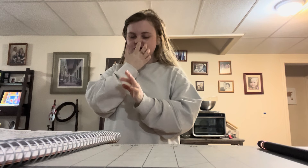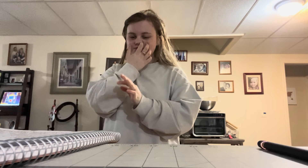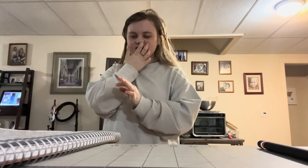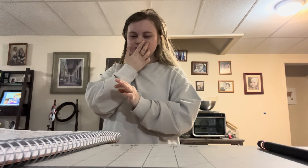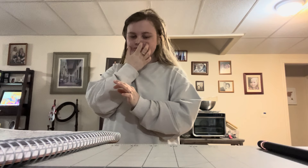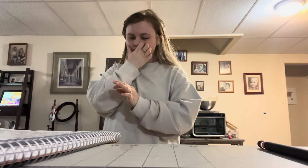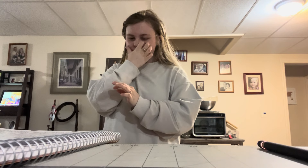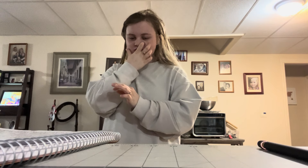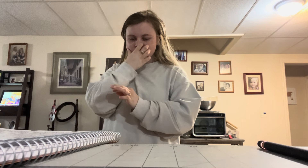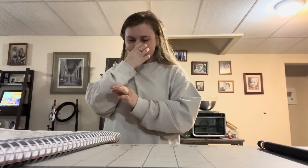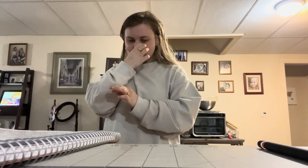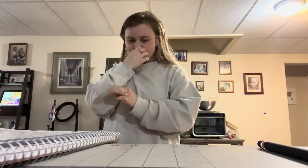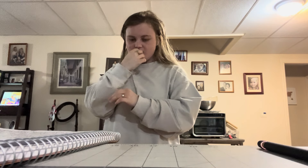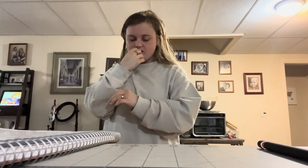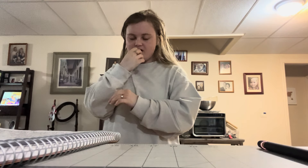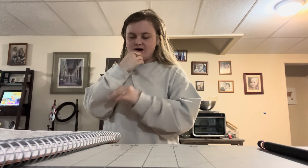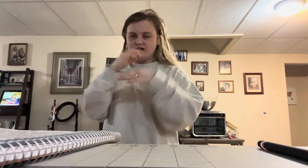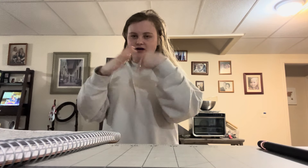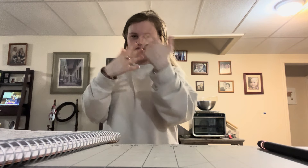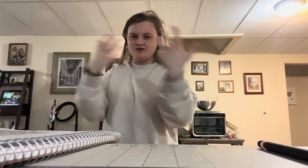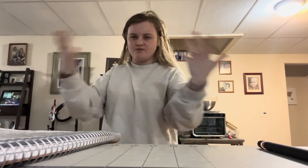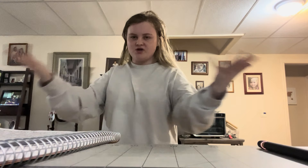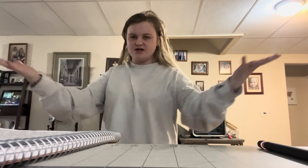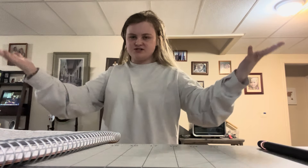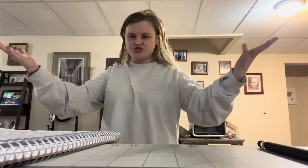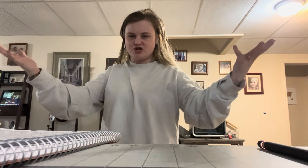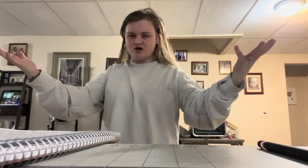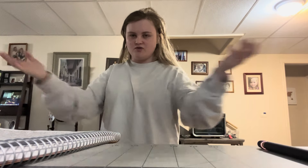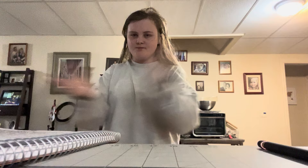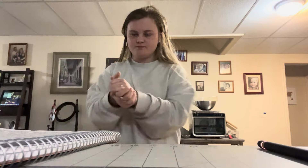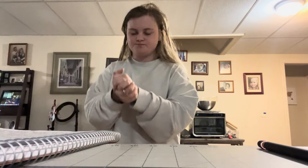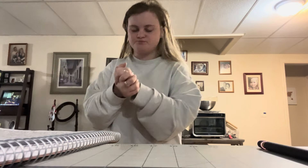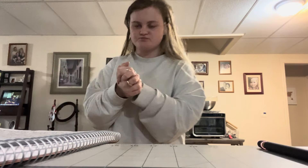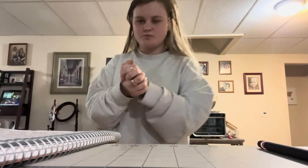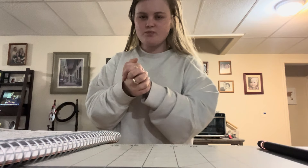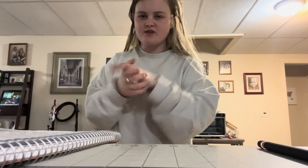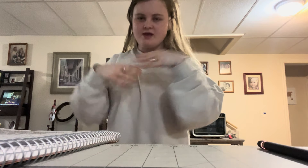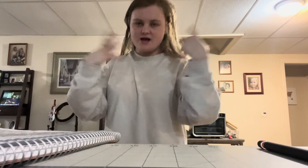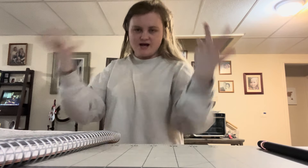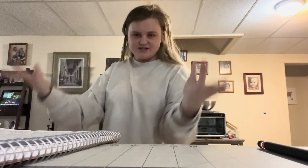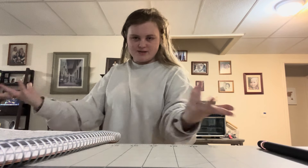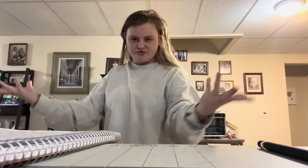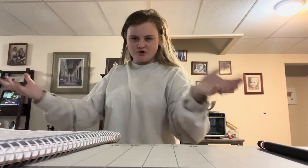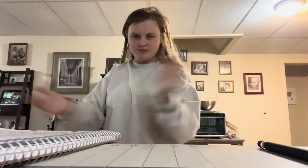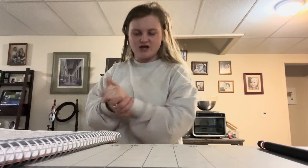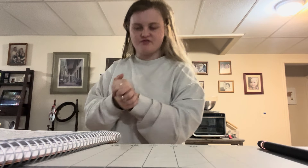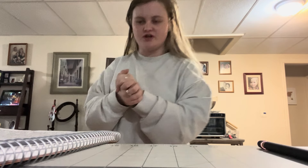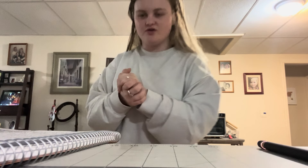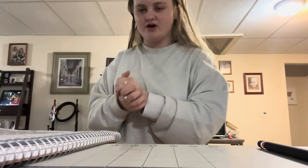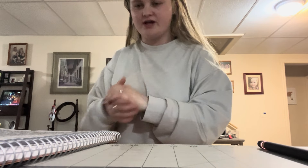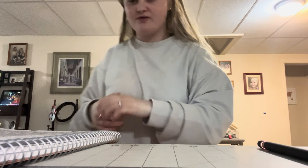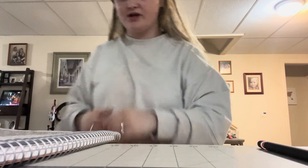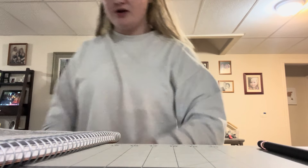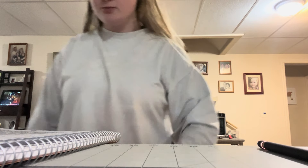me on Guts Show as I perform live for you. All right, here we go.